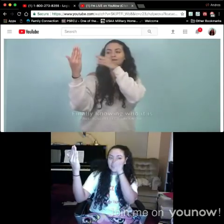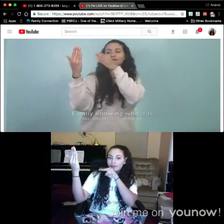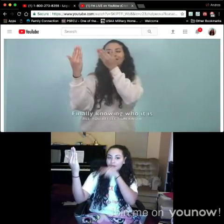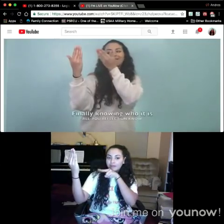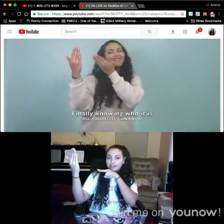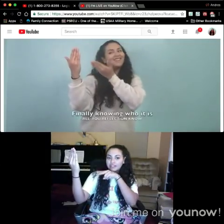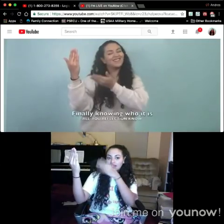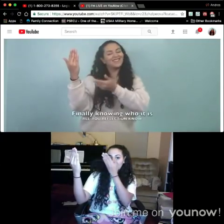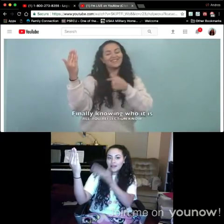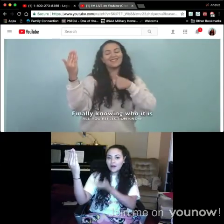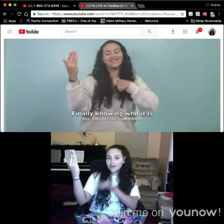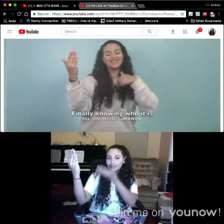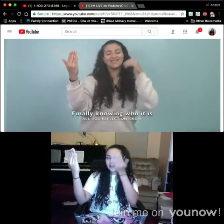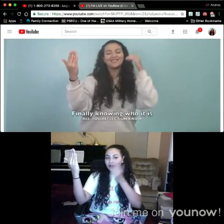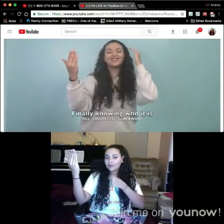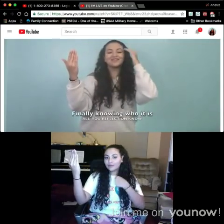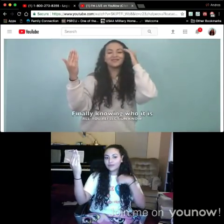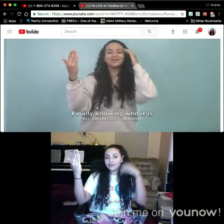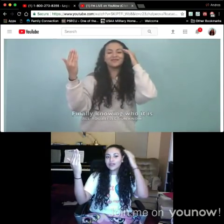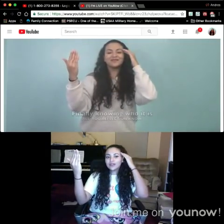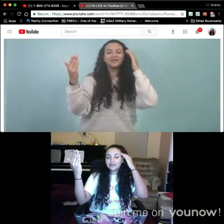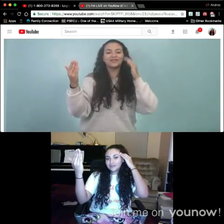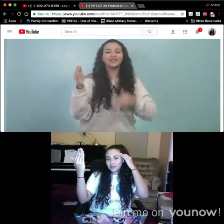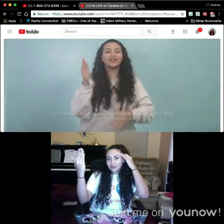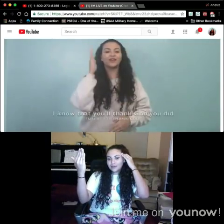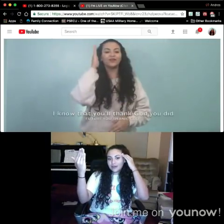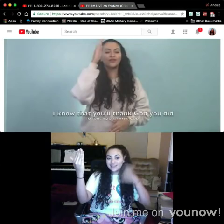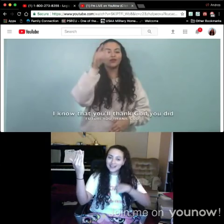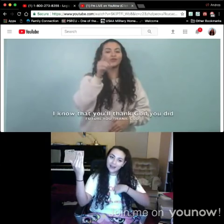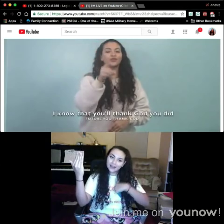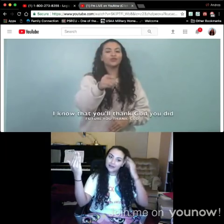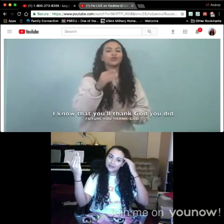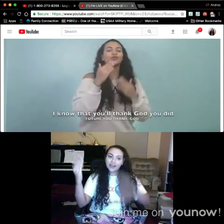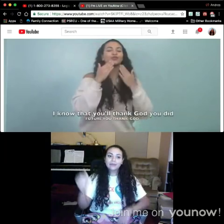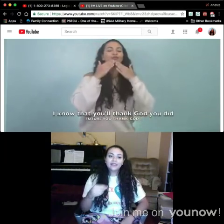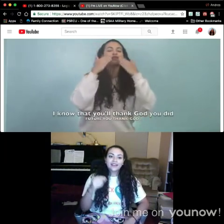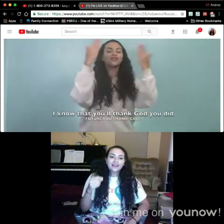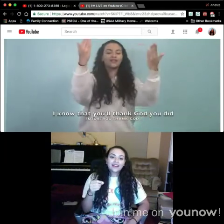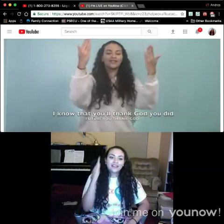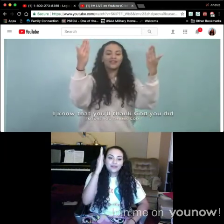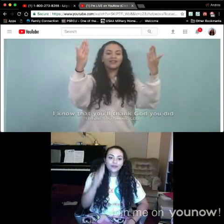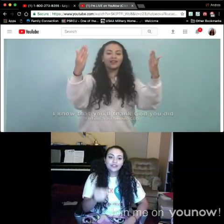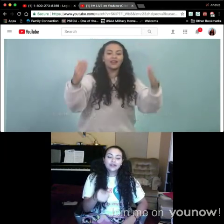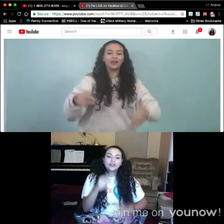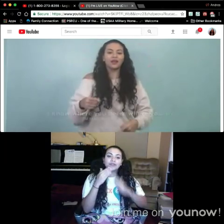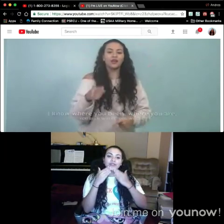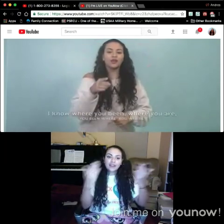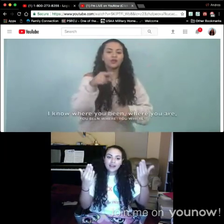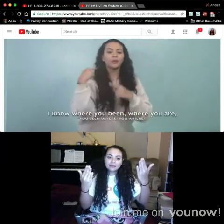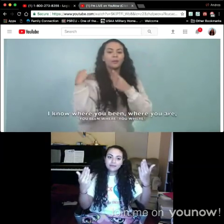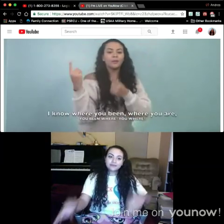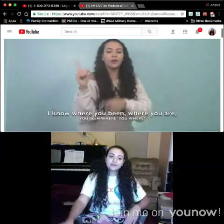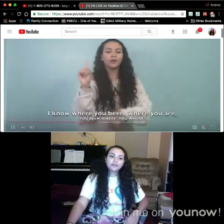Stare in the reflection, all yourself, you know. I signed I there, okay. And then future, you thank